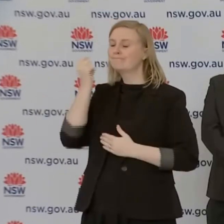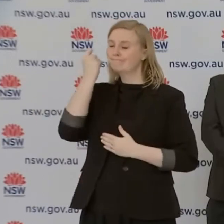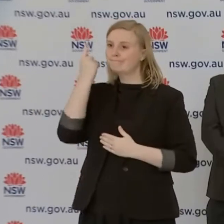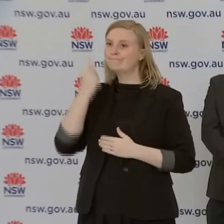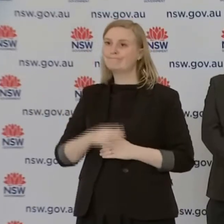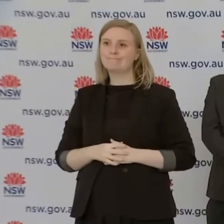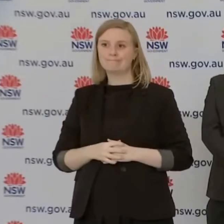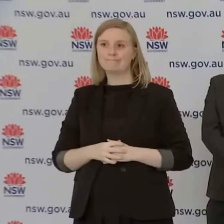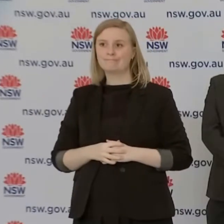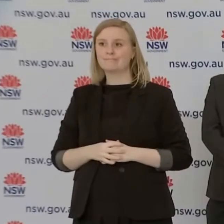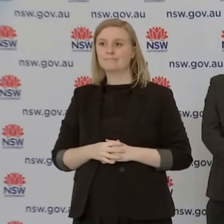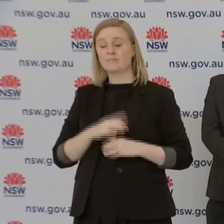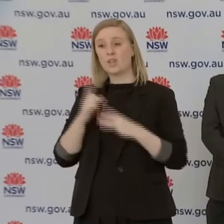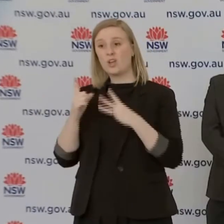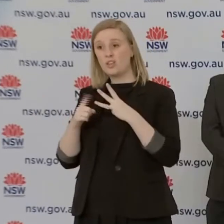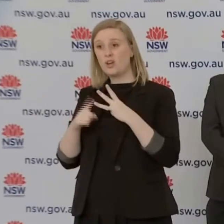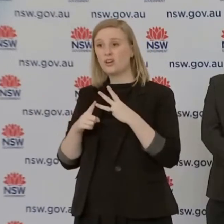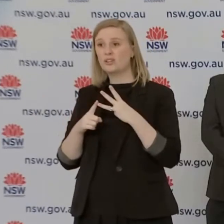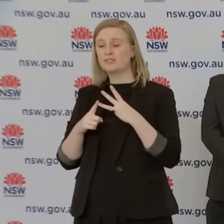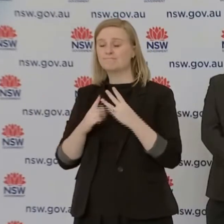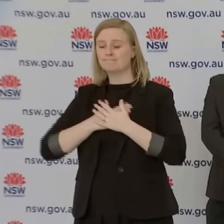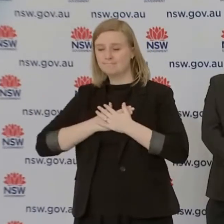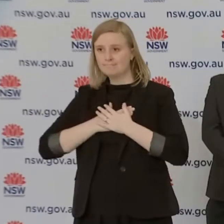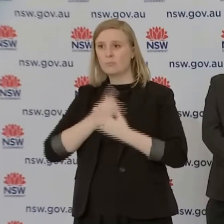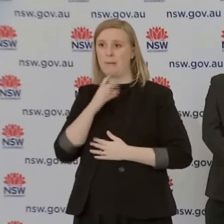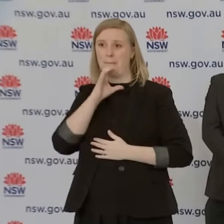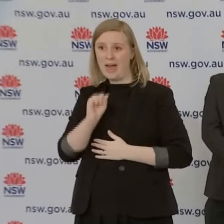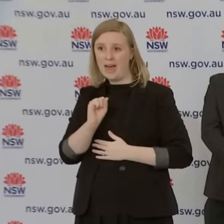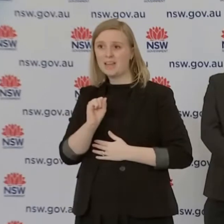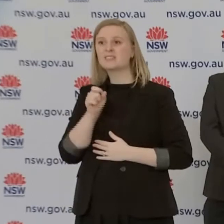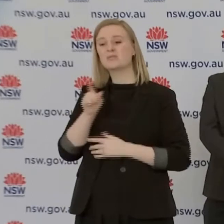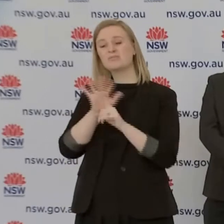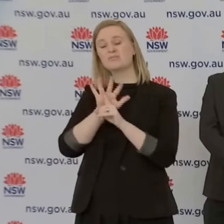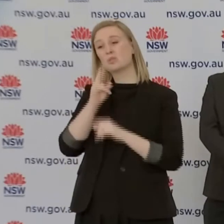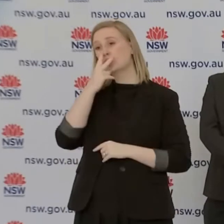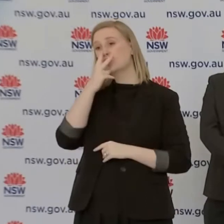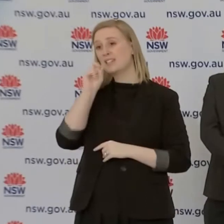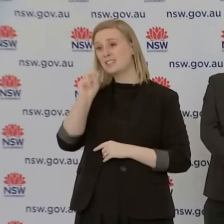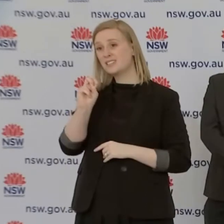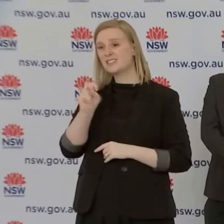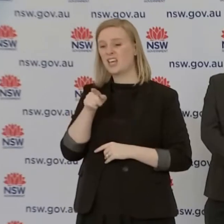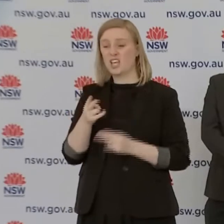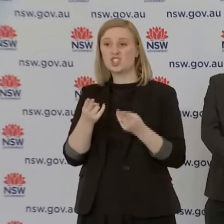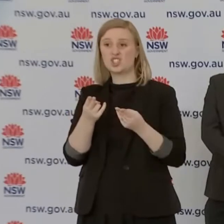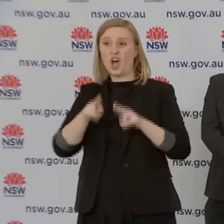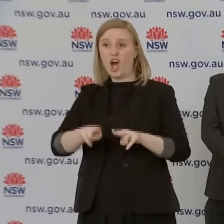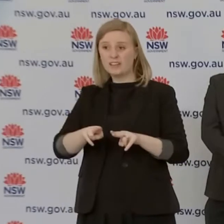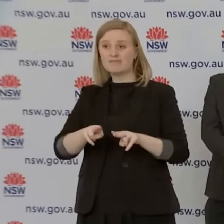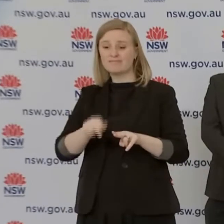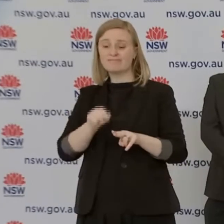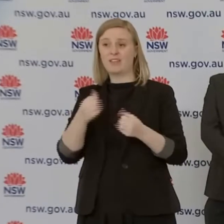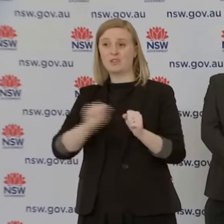And thirdly, very sadly, a male in his 20s passed away at home with COVID from southwestern Sydney